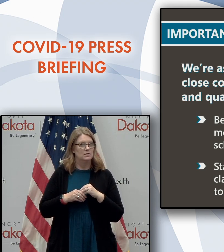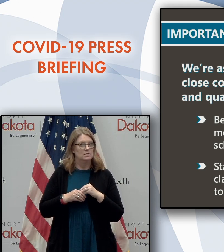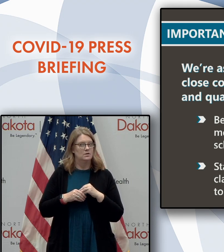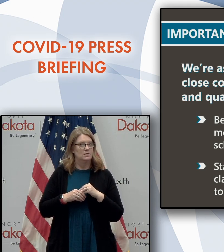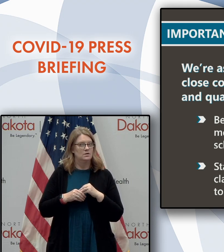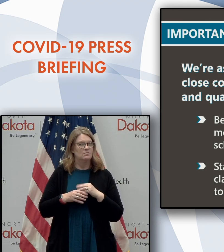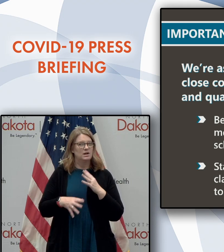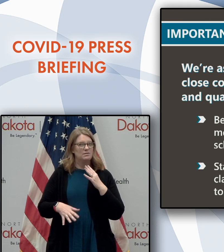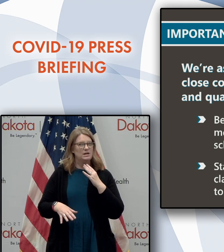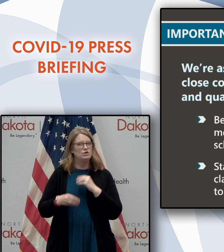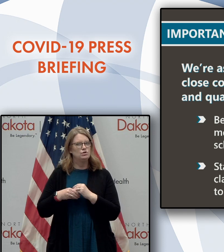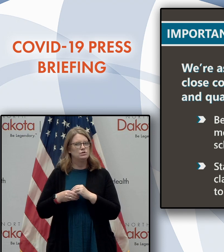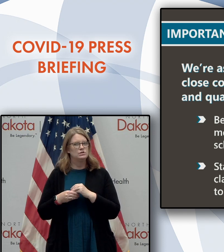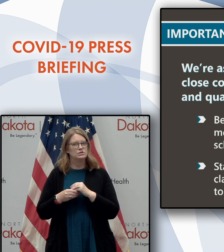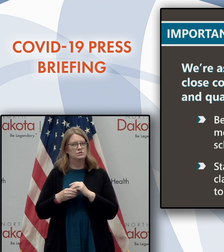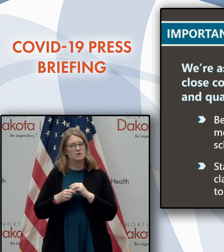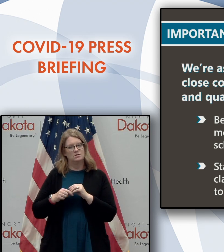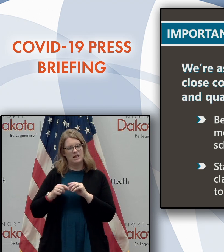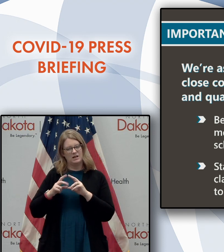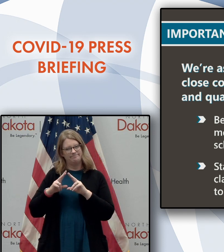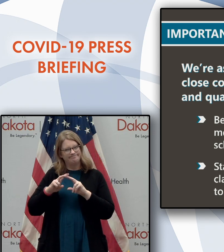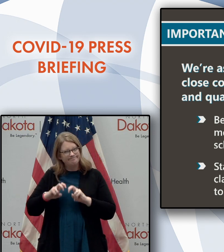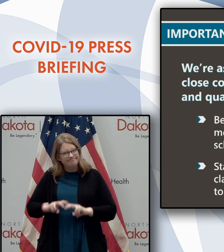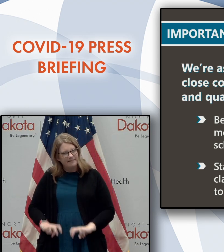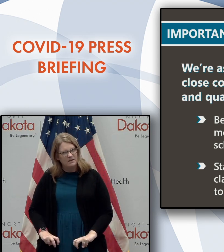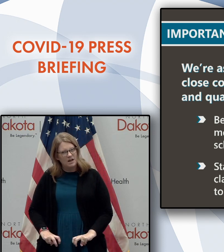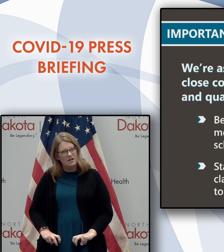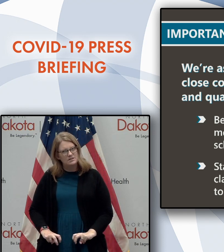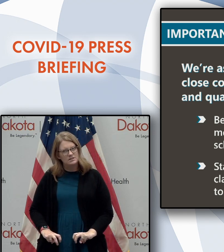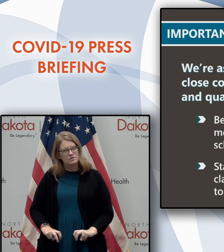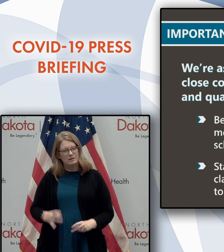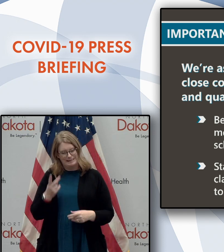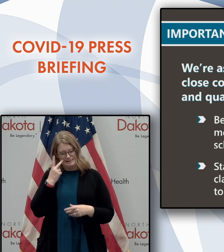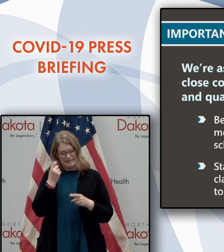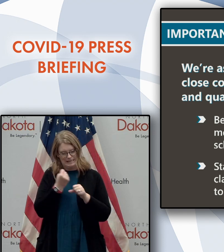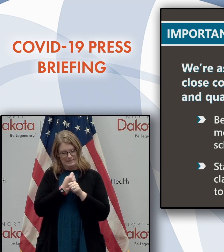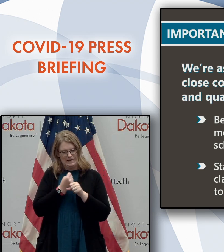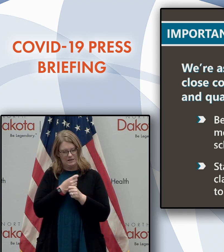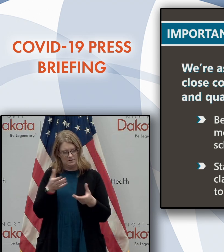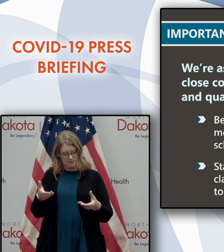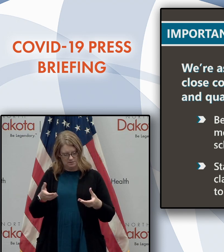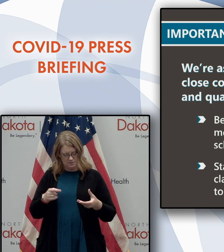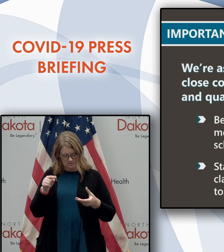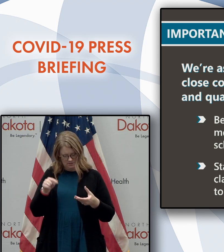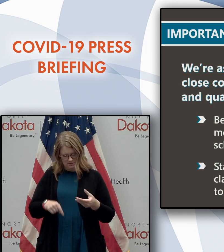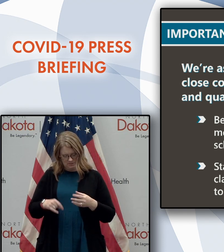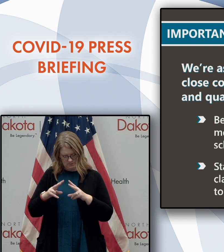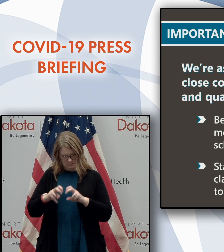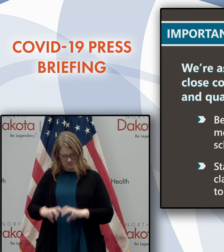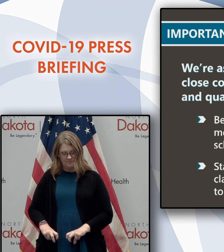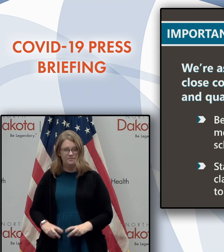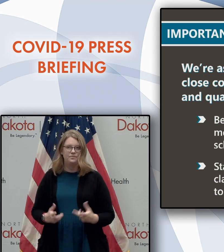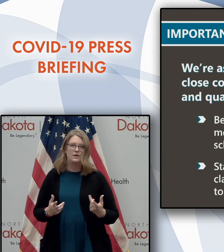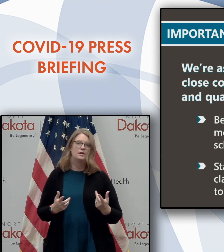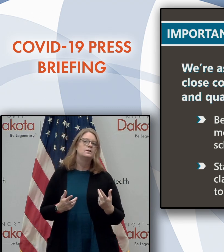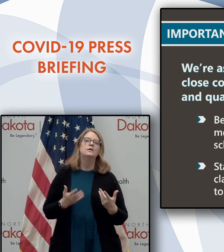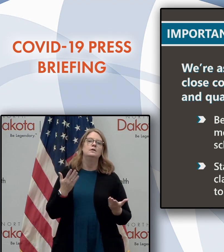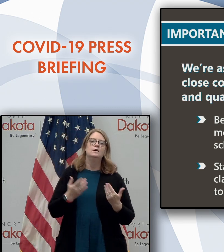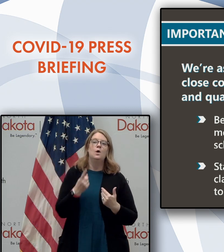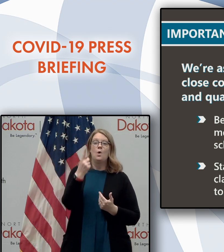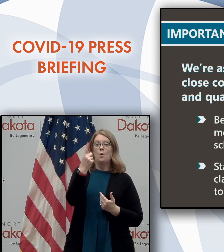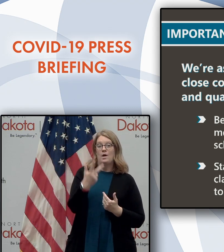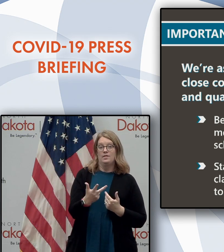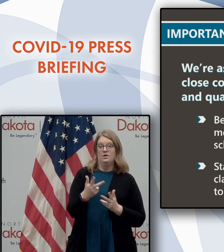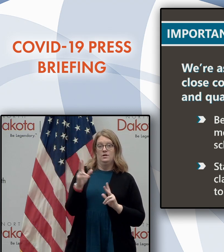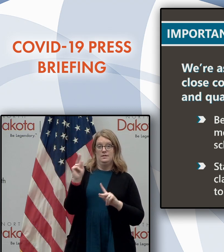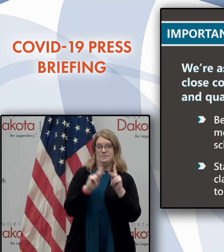statistical analysis, but preliminarily we think that we may be coming up with a range that as many of 1/3 of the